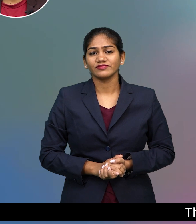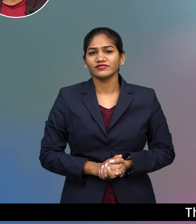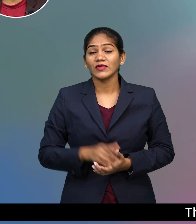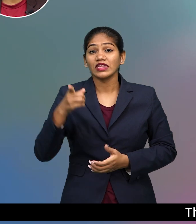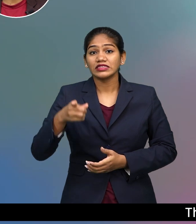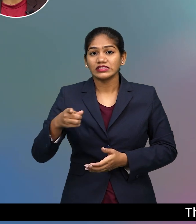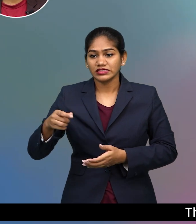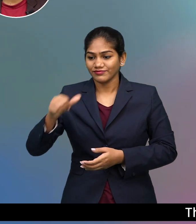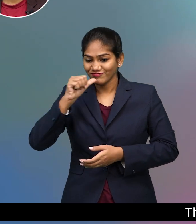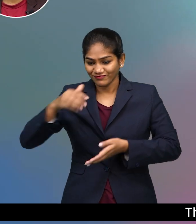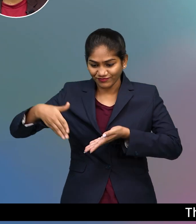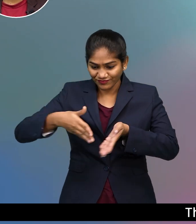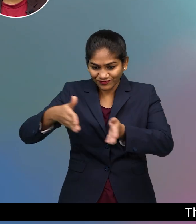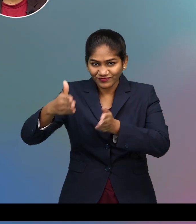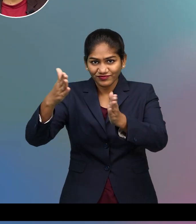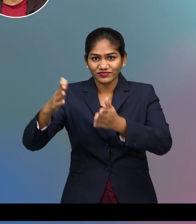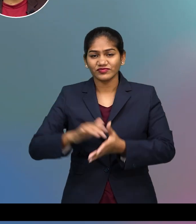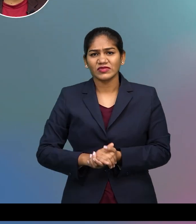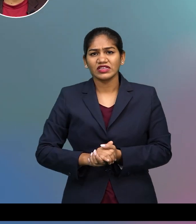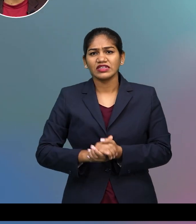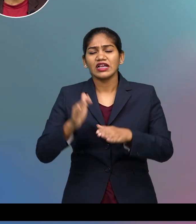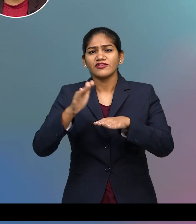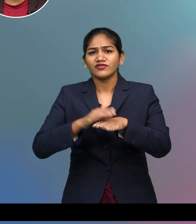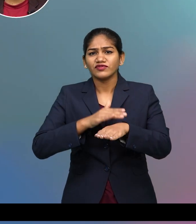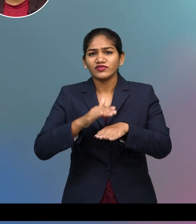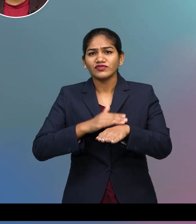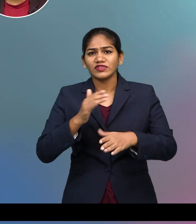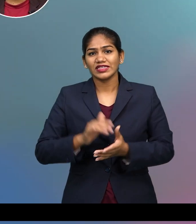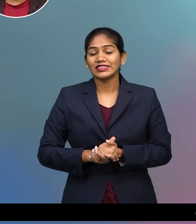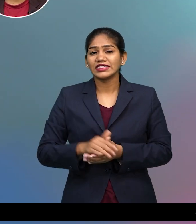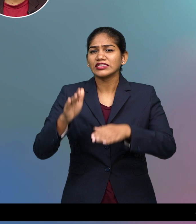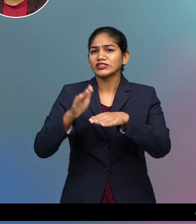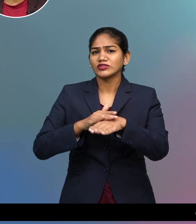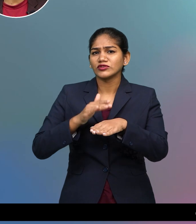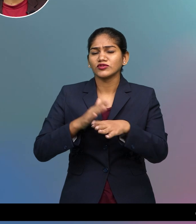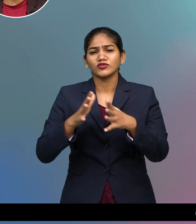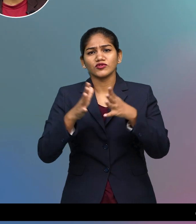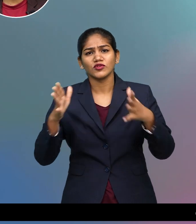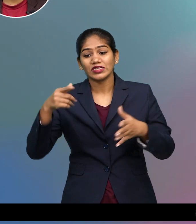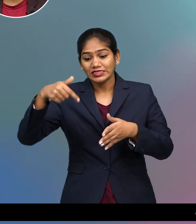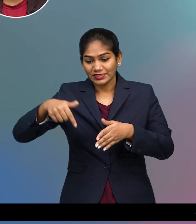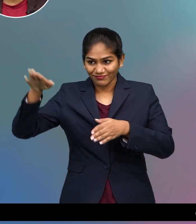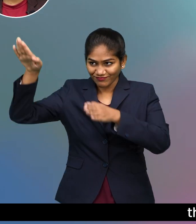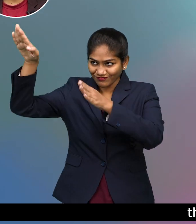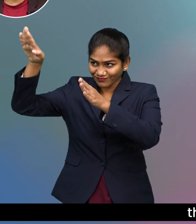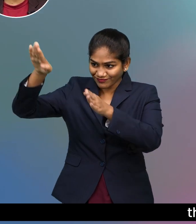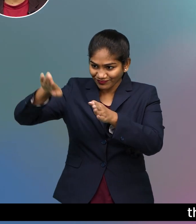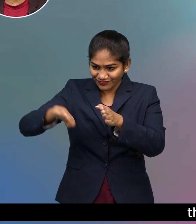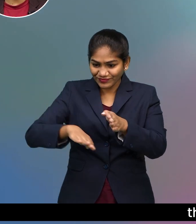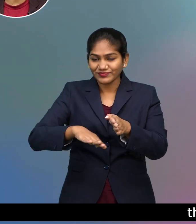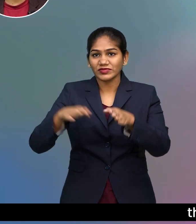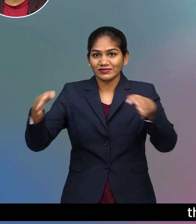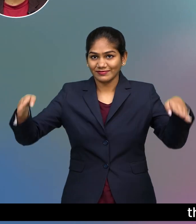The flow of a river is very swift as it descends the